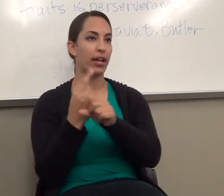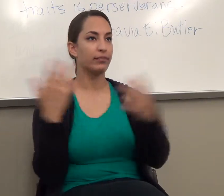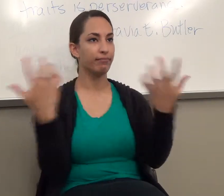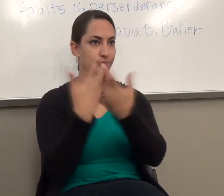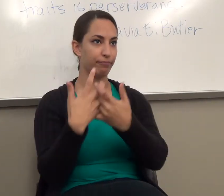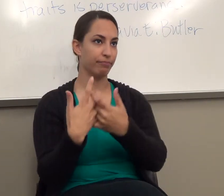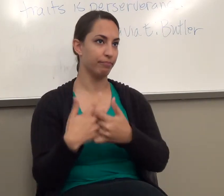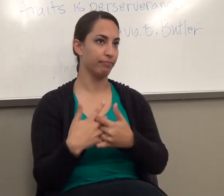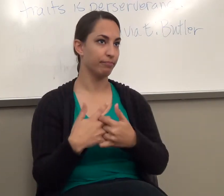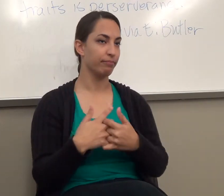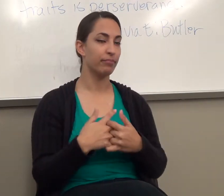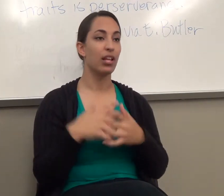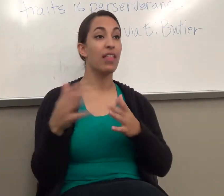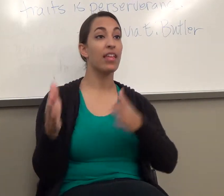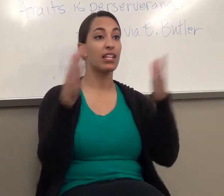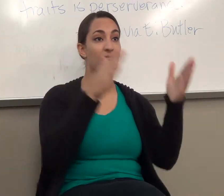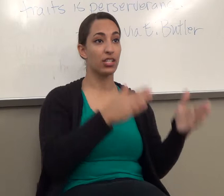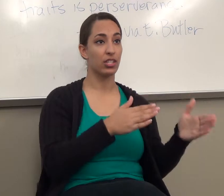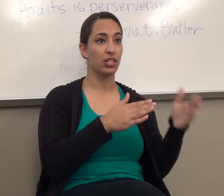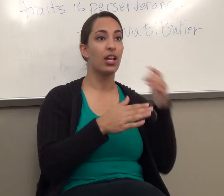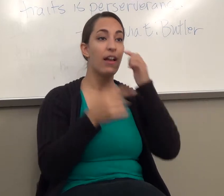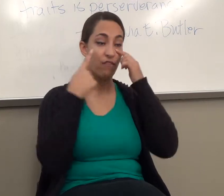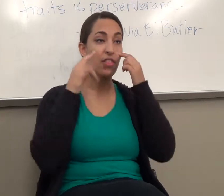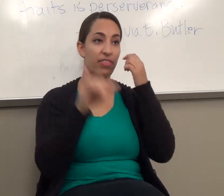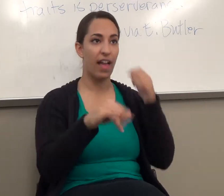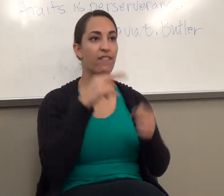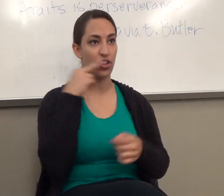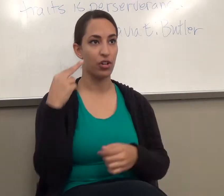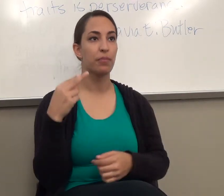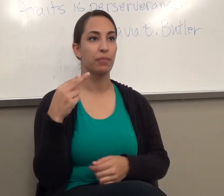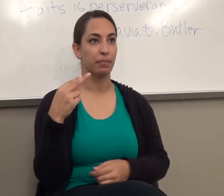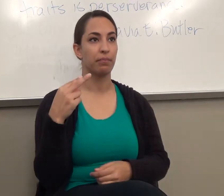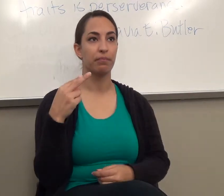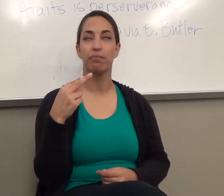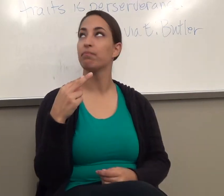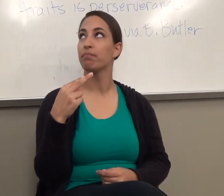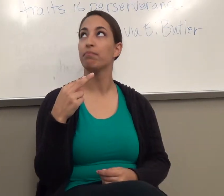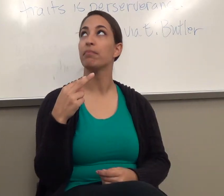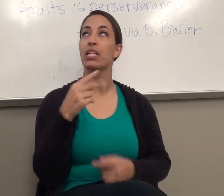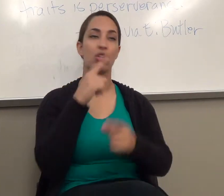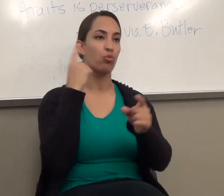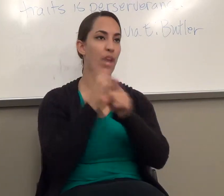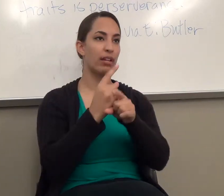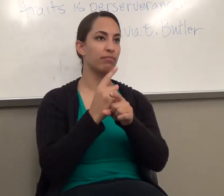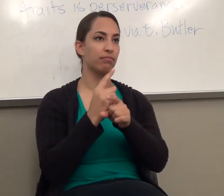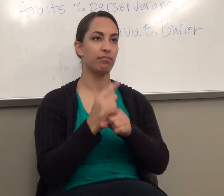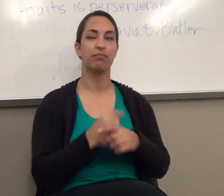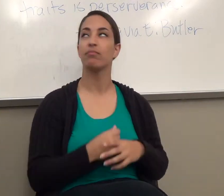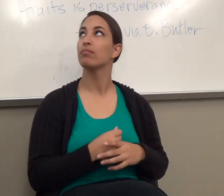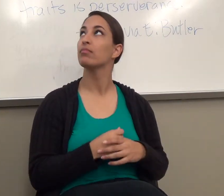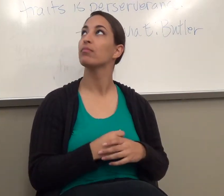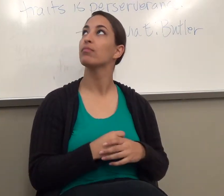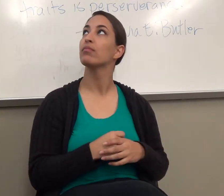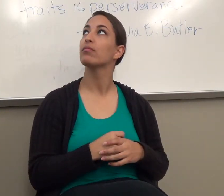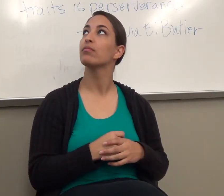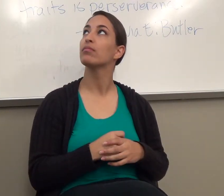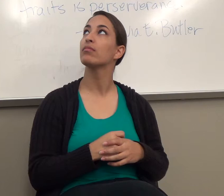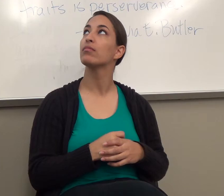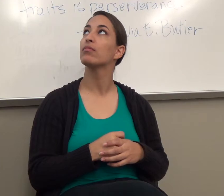sentence? Yeah, and so this agrees with this subject. A student should underestimate.